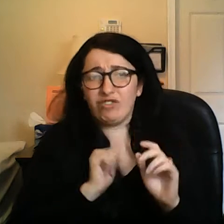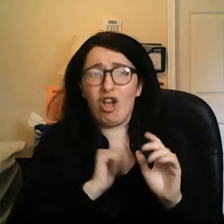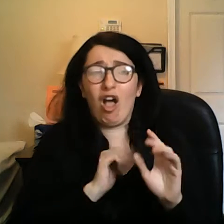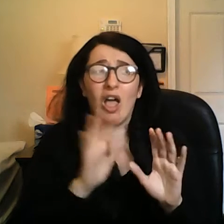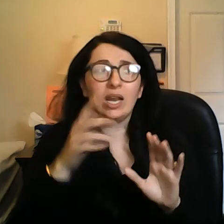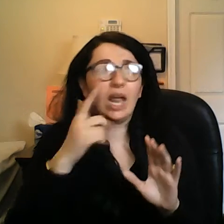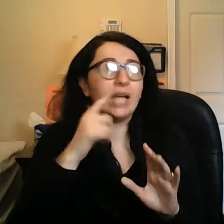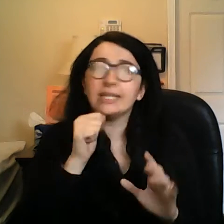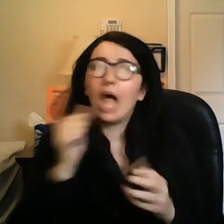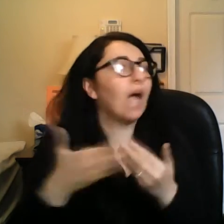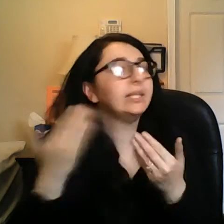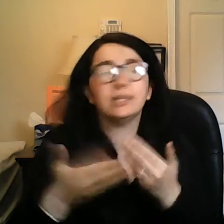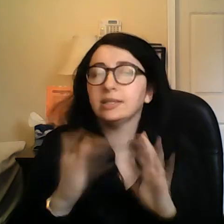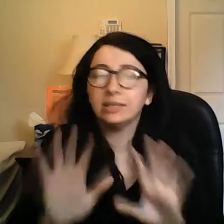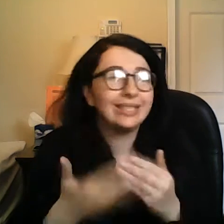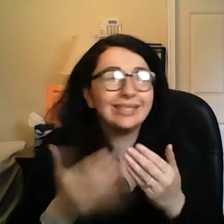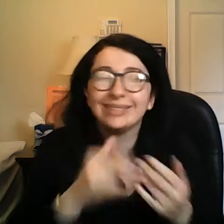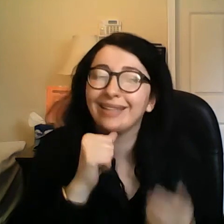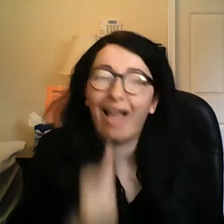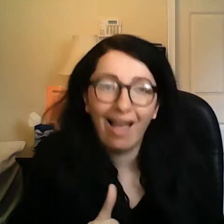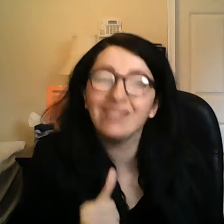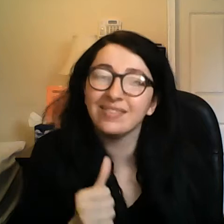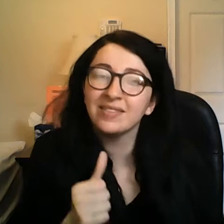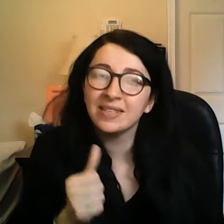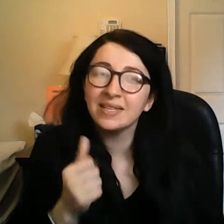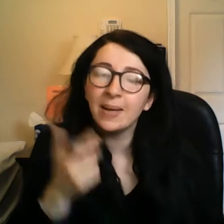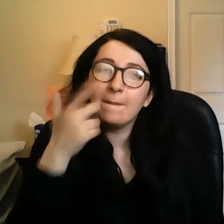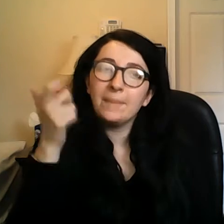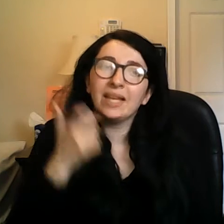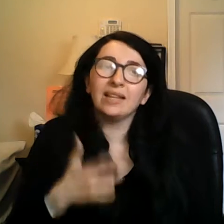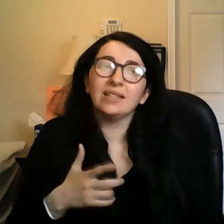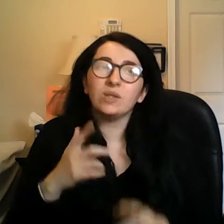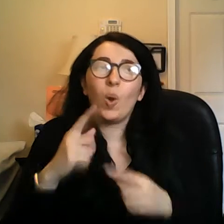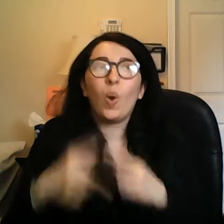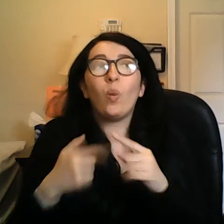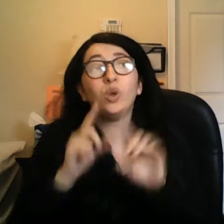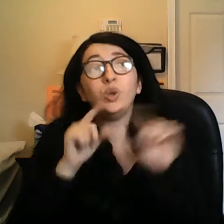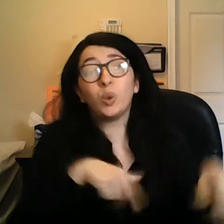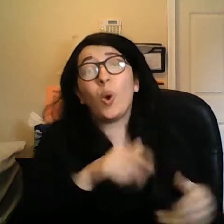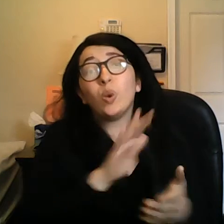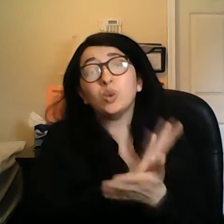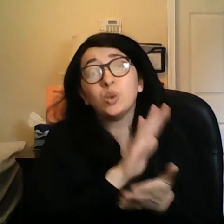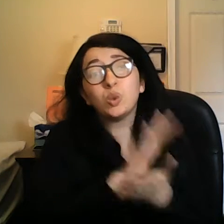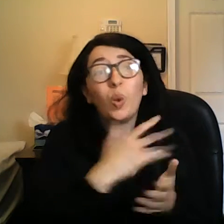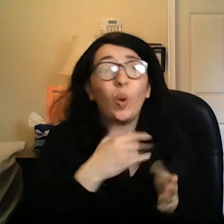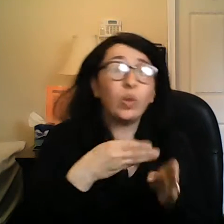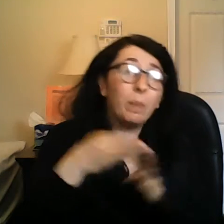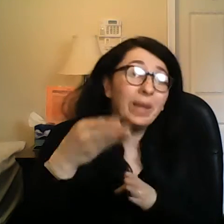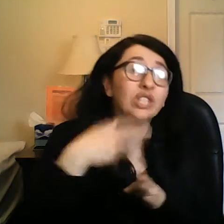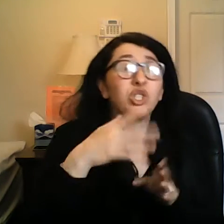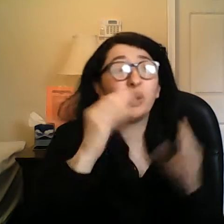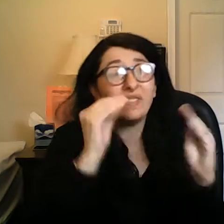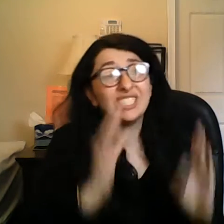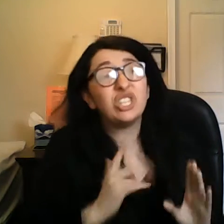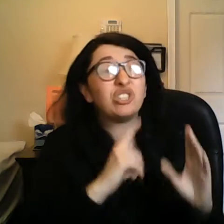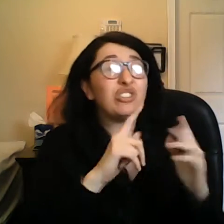because in a way, going to school and having like an institution, having grades, having professors, having homework deadlines, like it almost forces